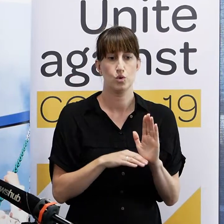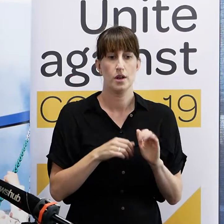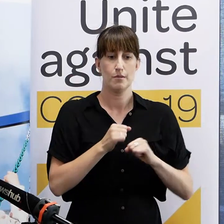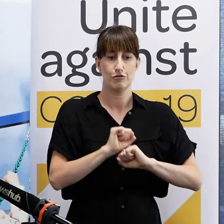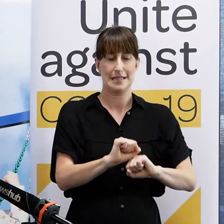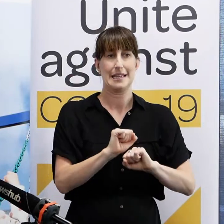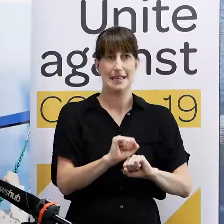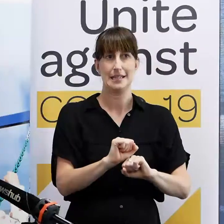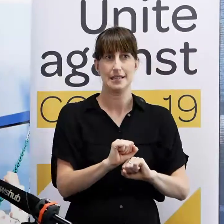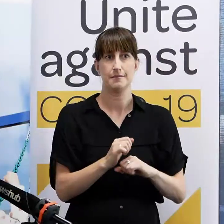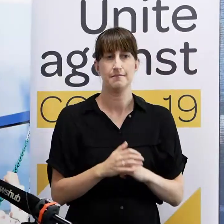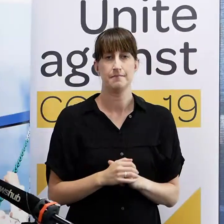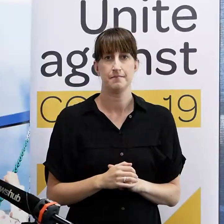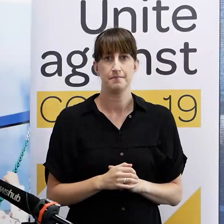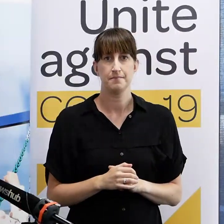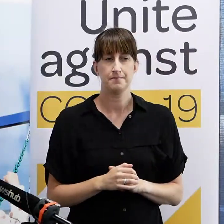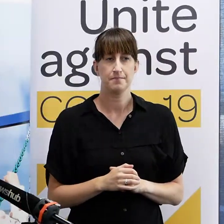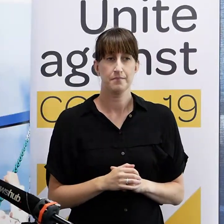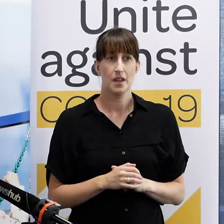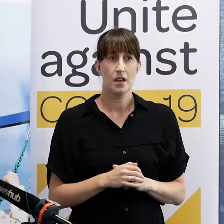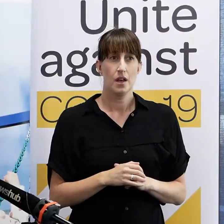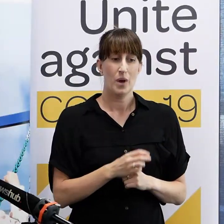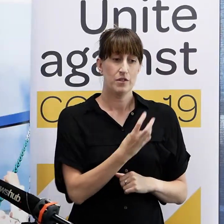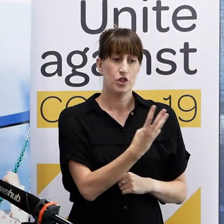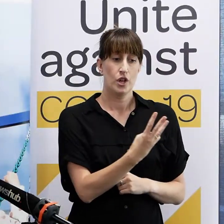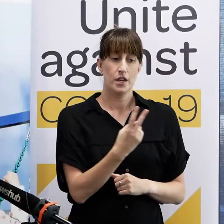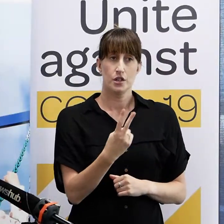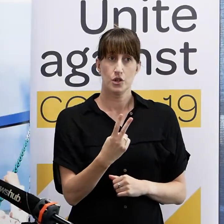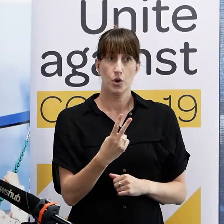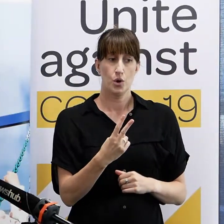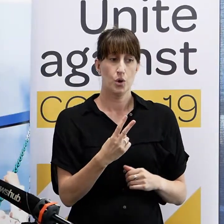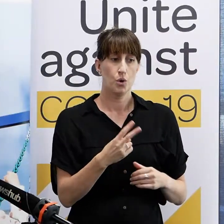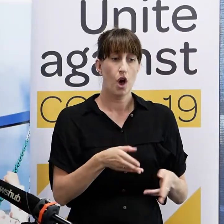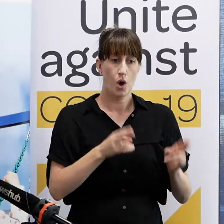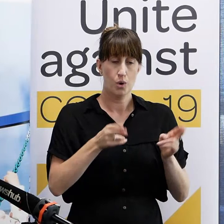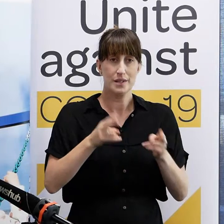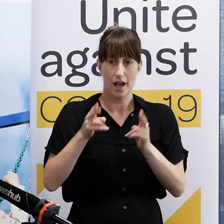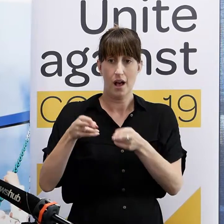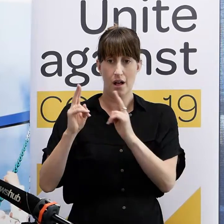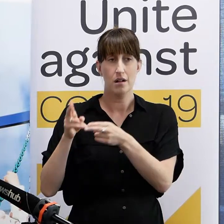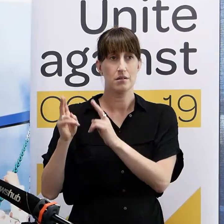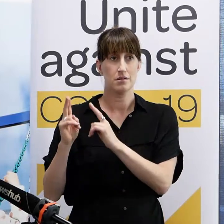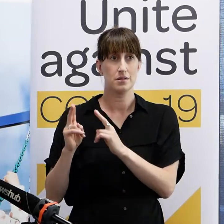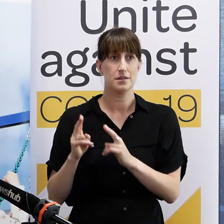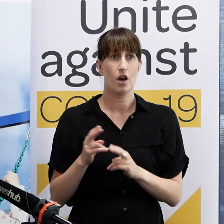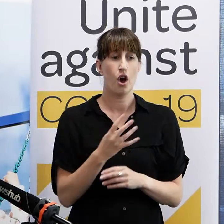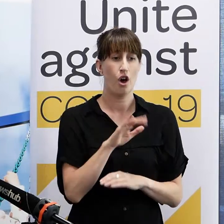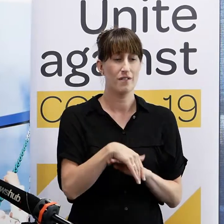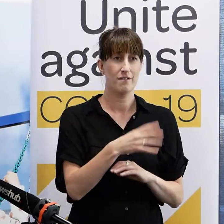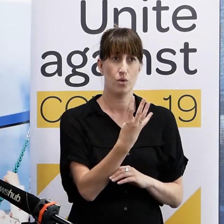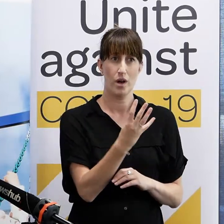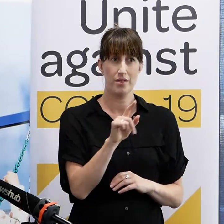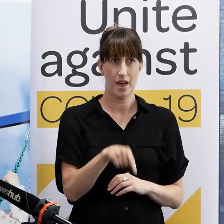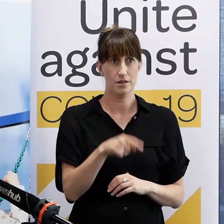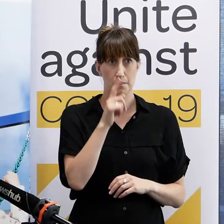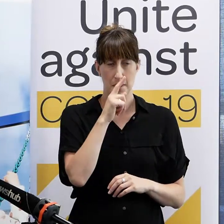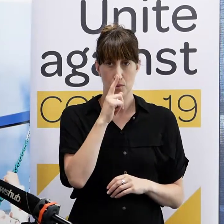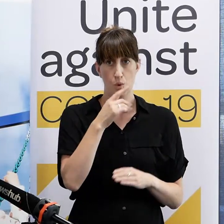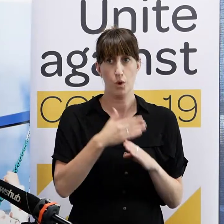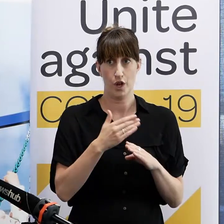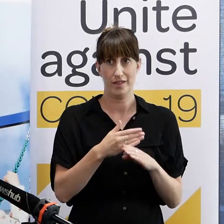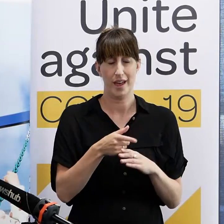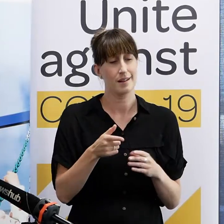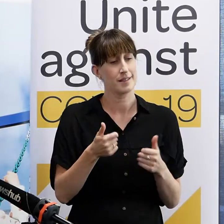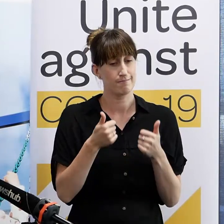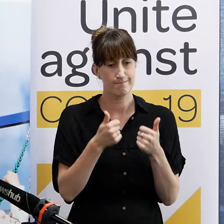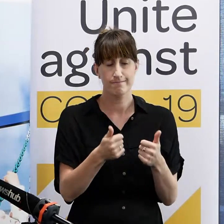than 4,000 people work in our 32 managed isolation and quarantine facilities across the country, and they do a fantastic job.